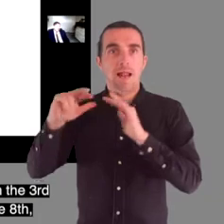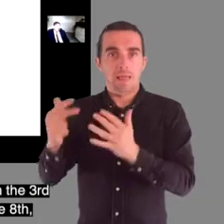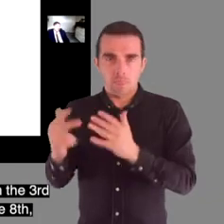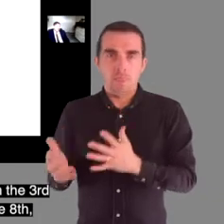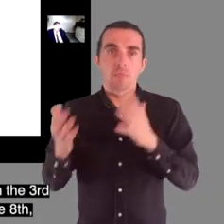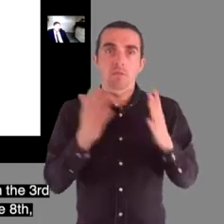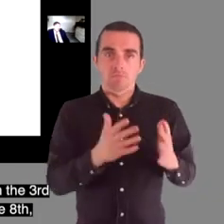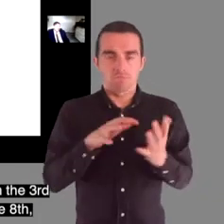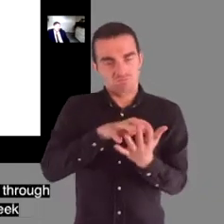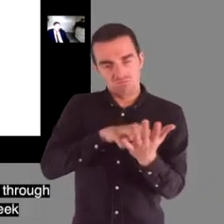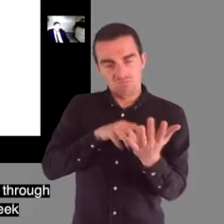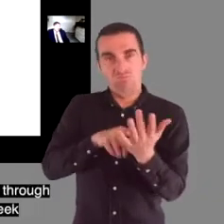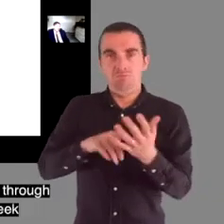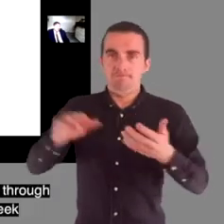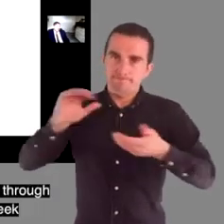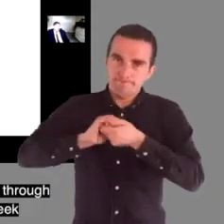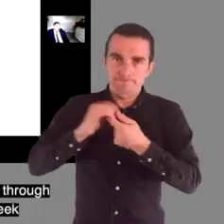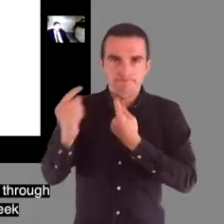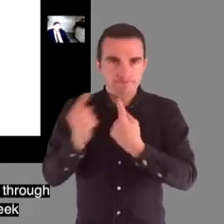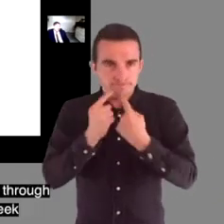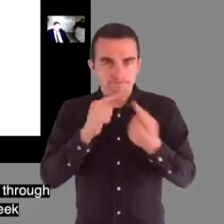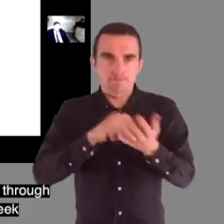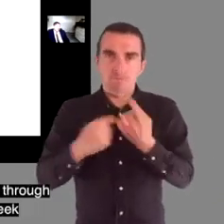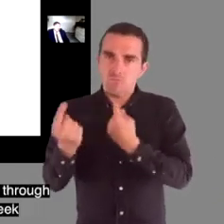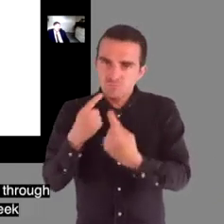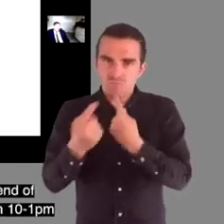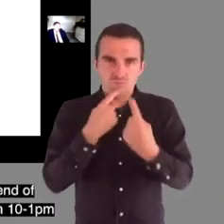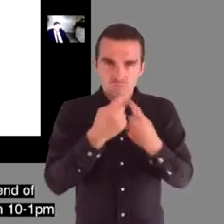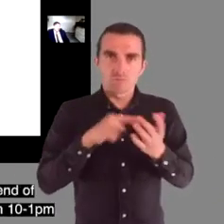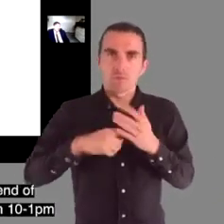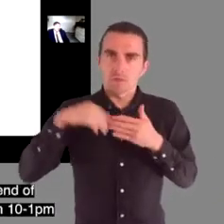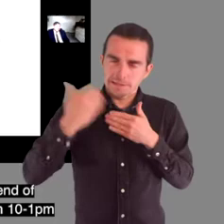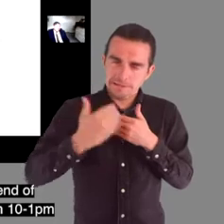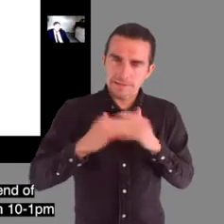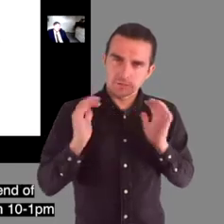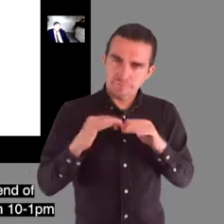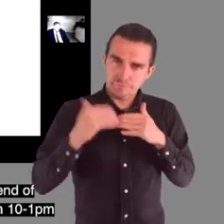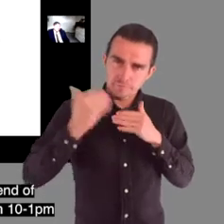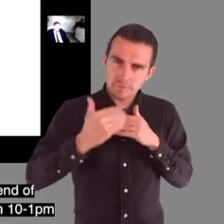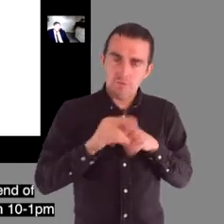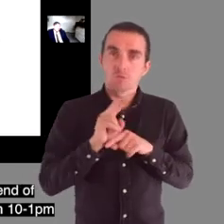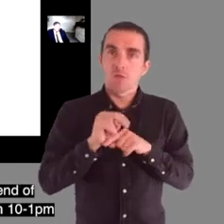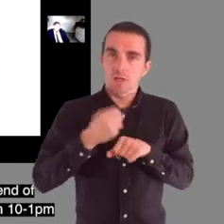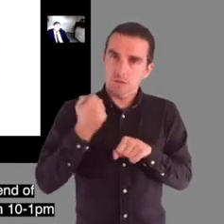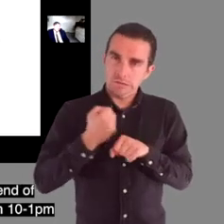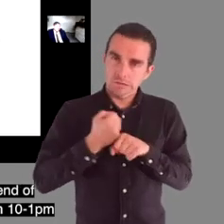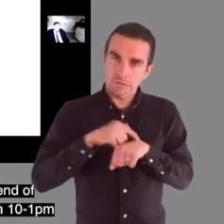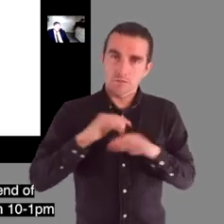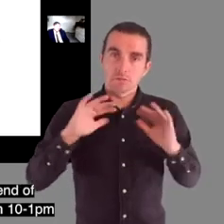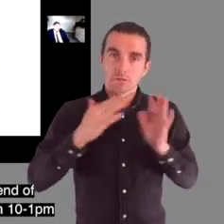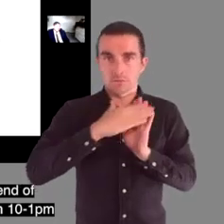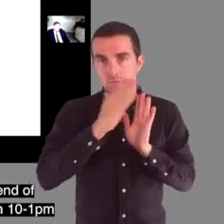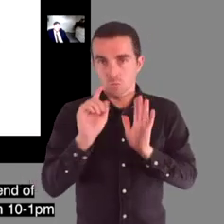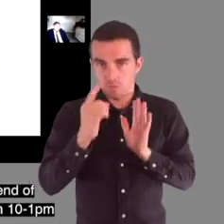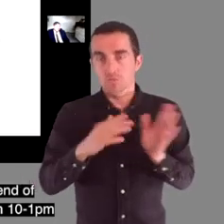session through the eighth, the text of the treaty was cycled through during each of these two-week negotiation sessions, and at the end of every